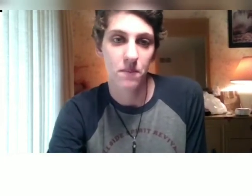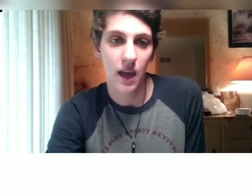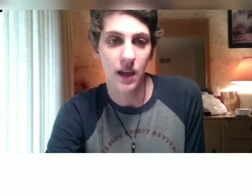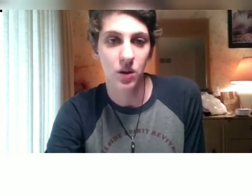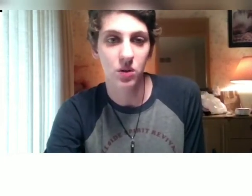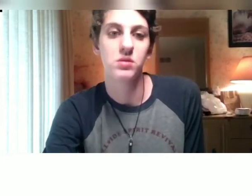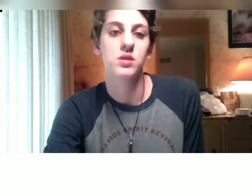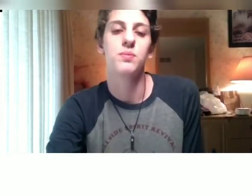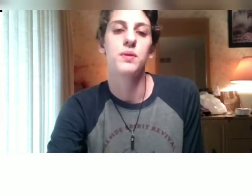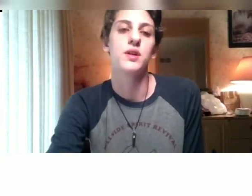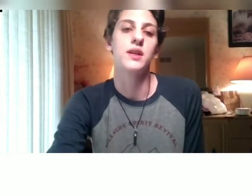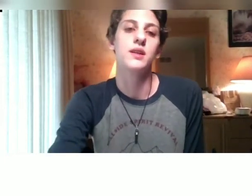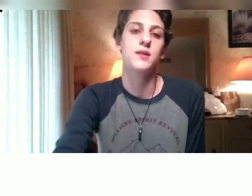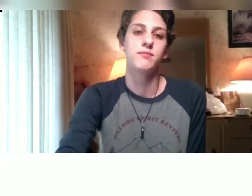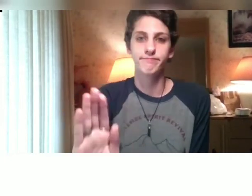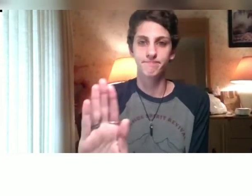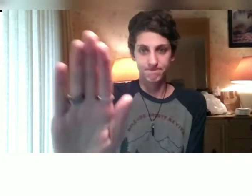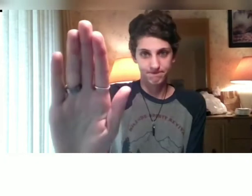And yours would be pretty